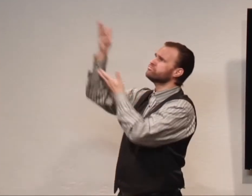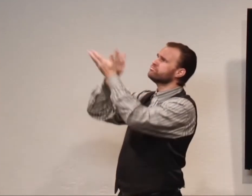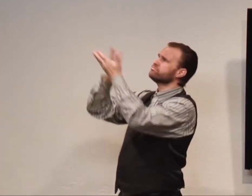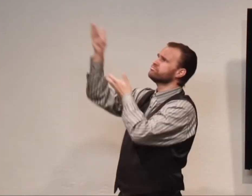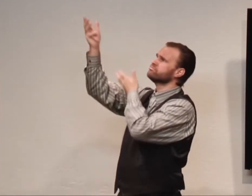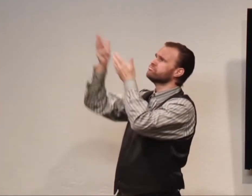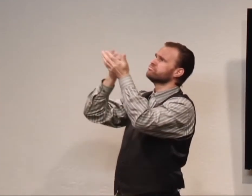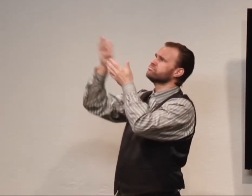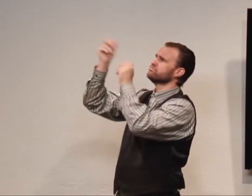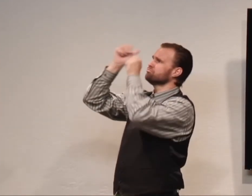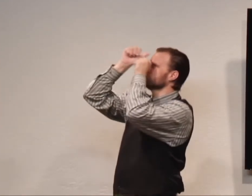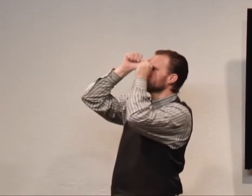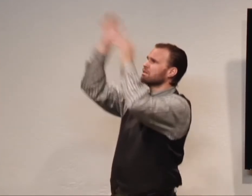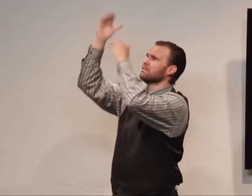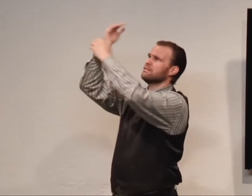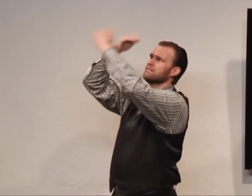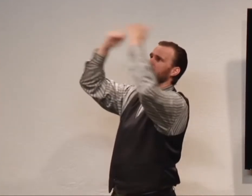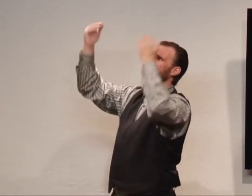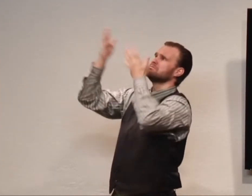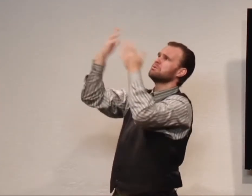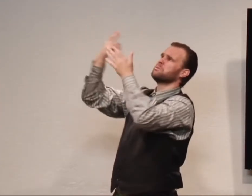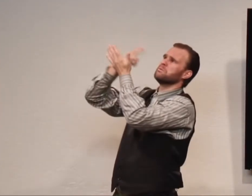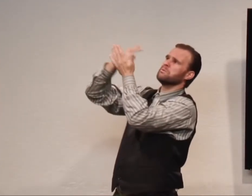and then in the New Testament,